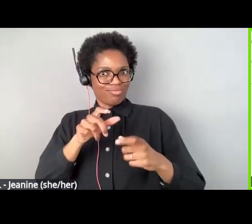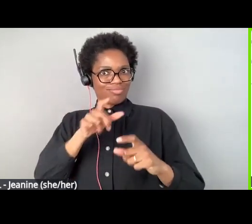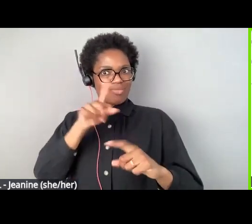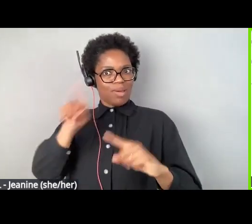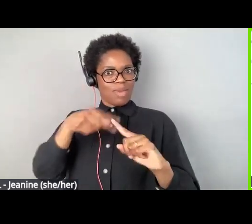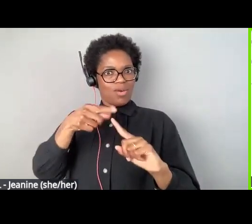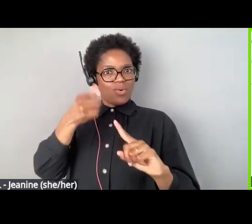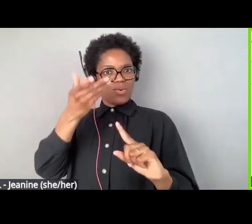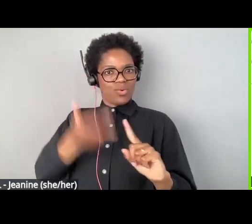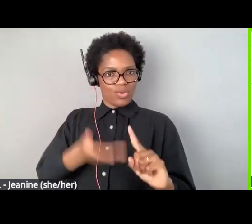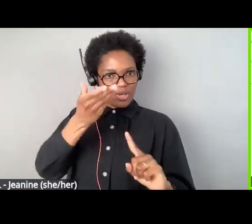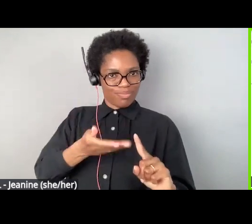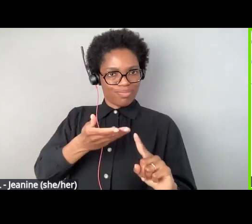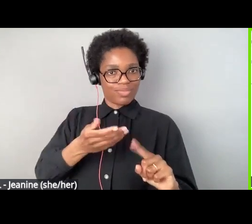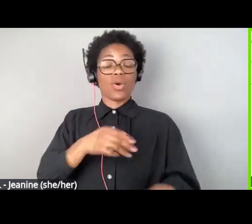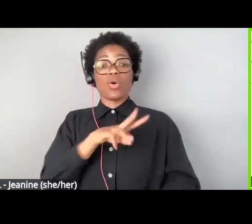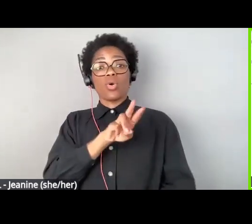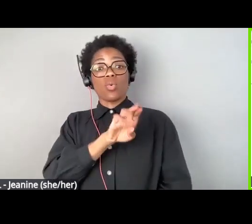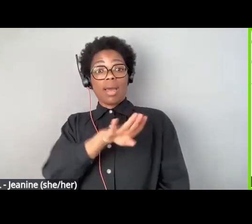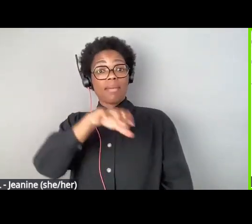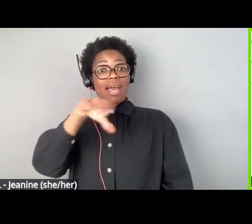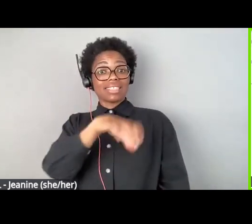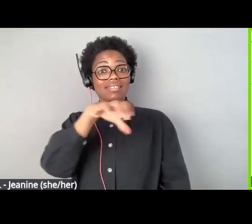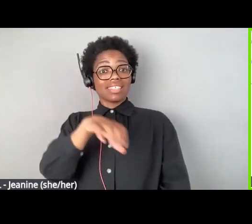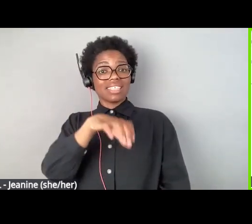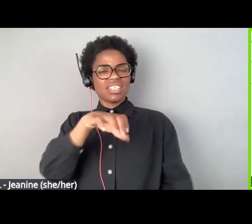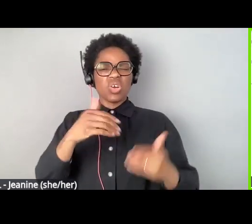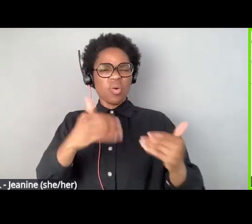turn it off. It'll automatically uncheck all of these things.